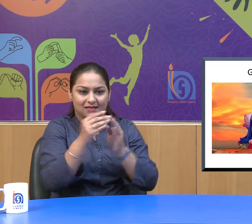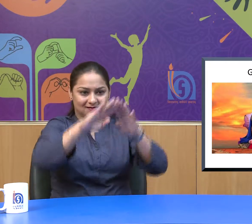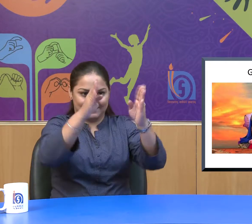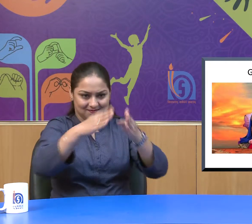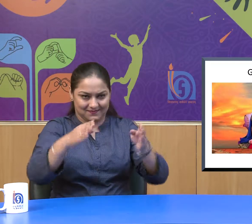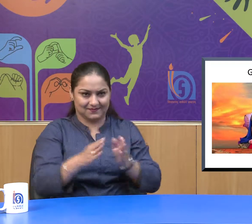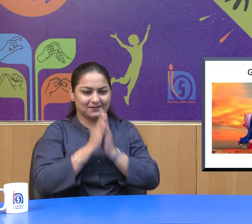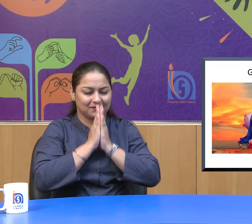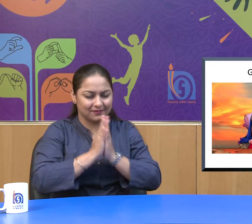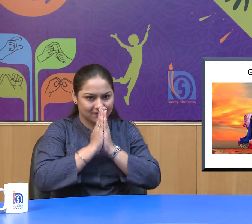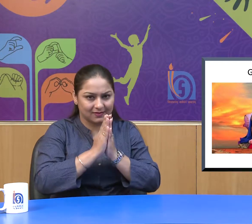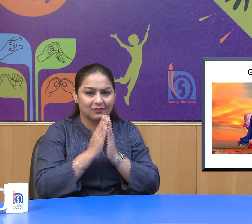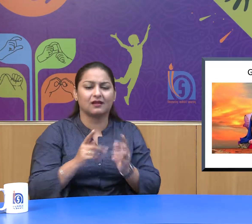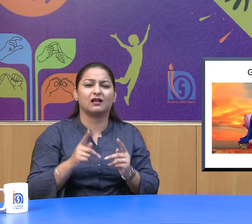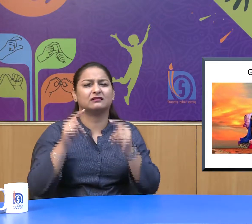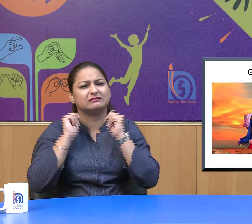pilgrimages, sacrifices, and